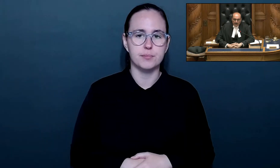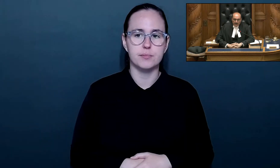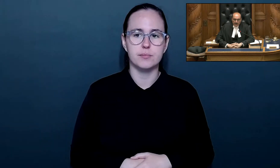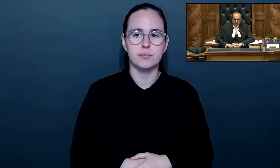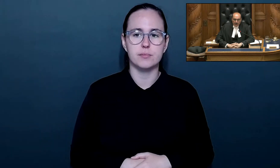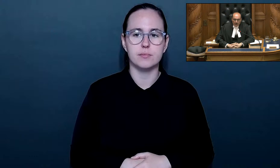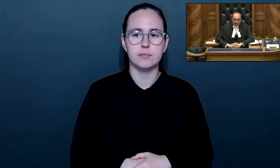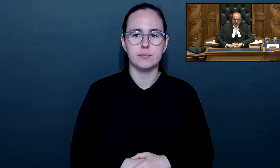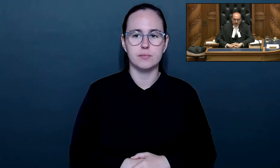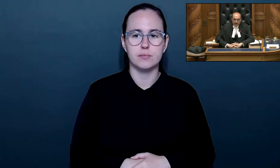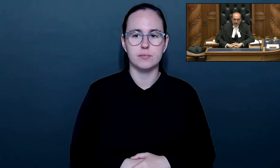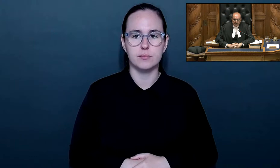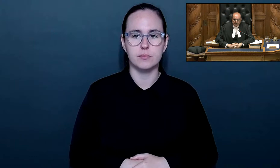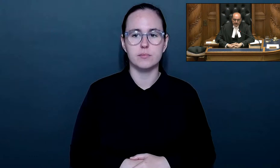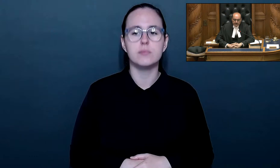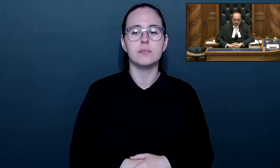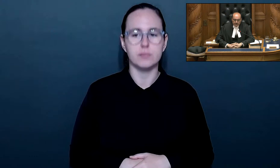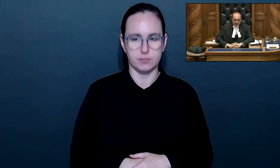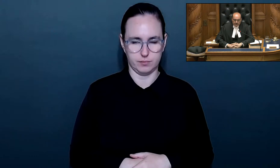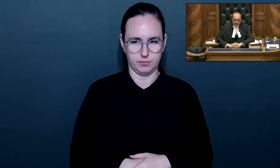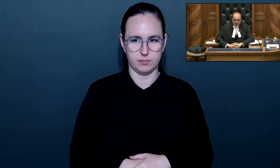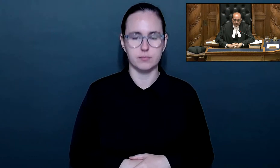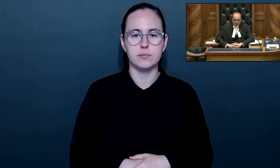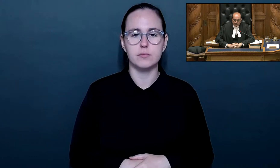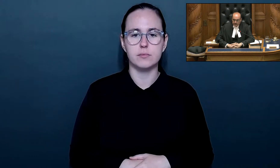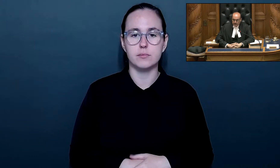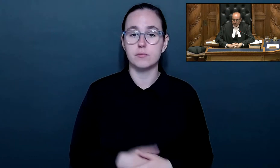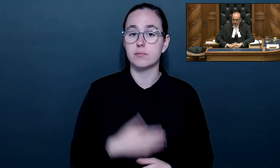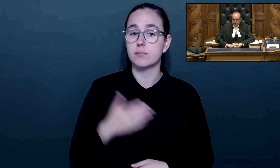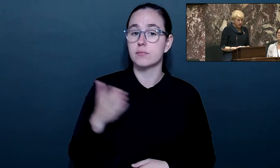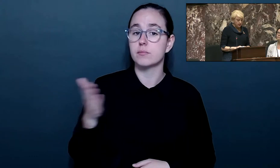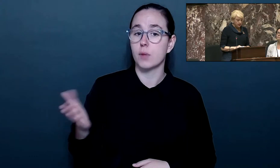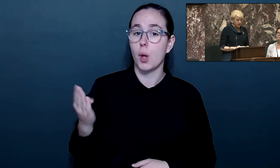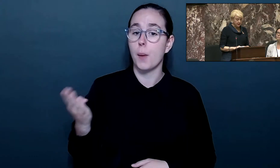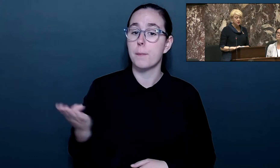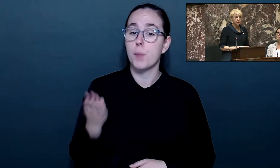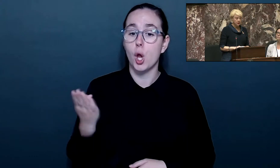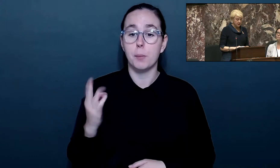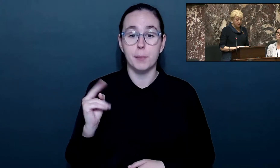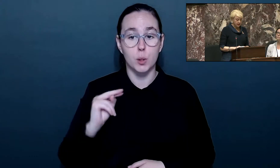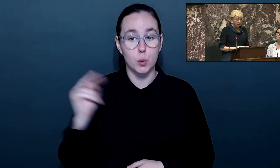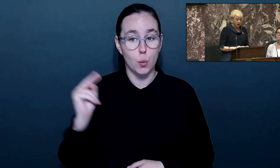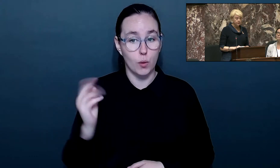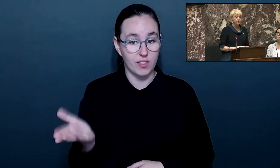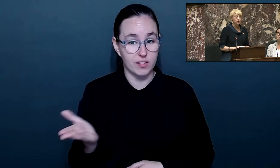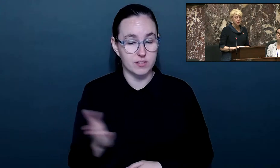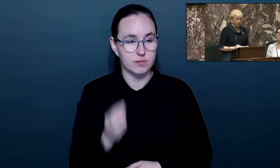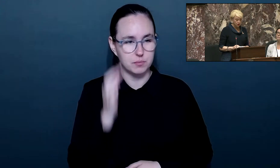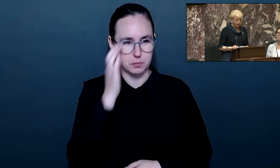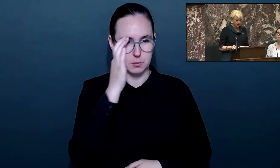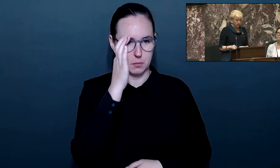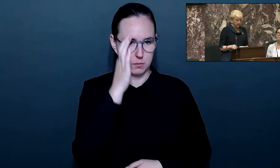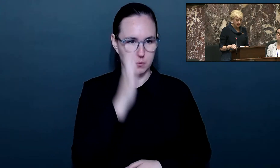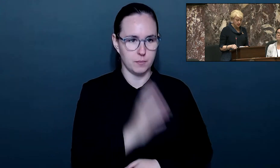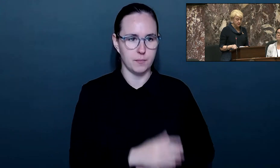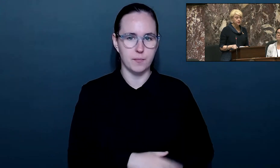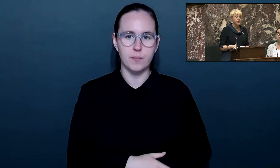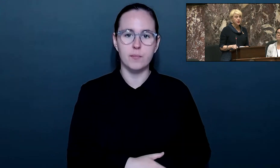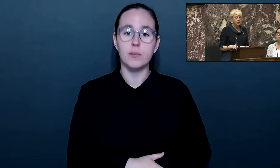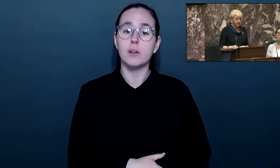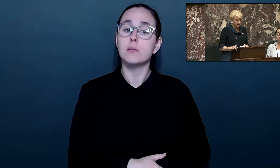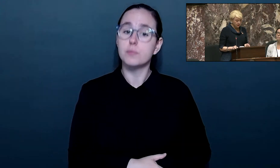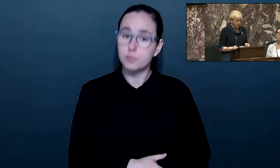Member for Burnaby North. Thank you, Mr. Speaker. Burnaby is experiencing a food security